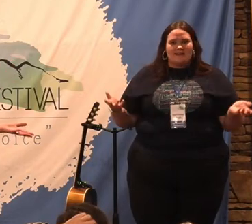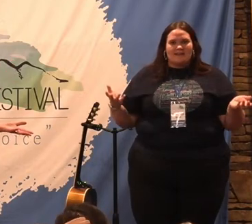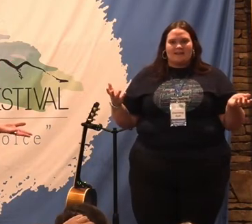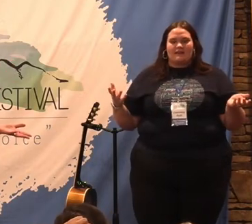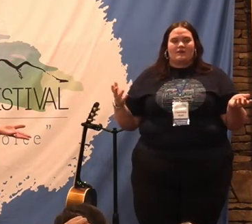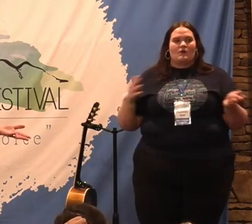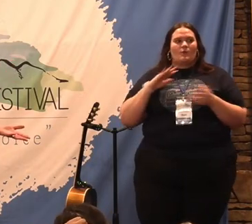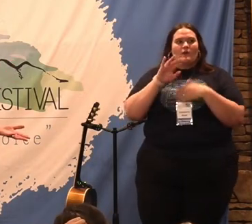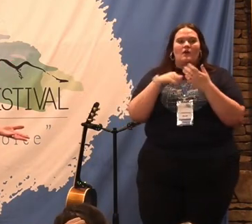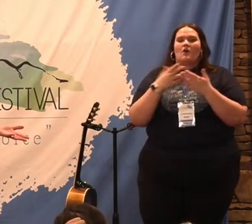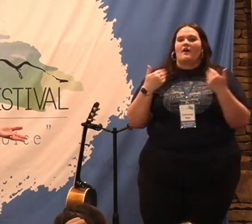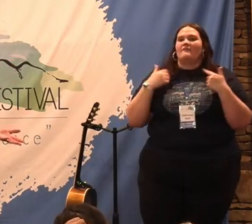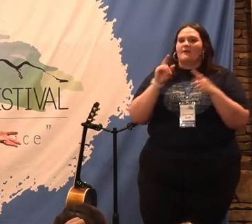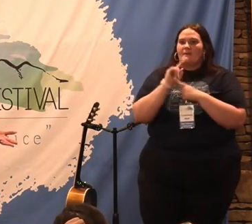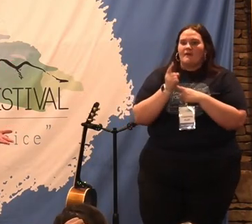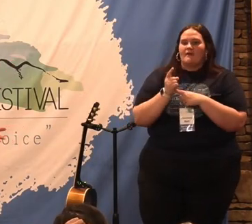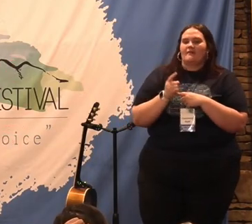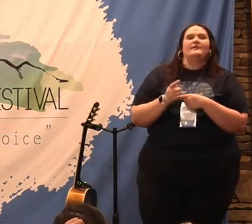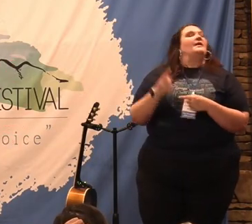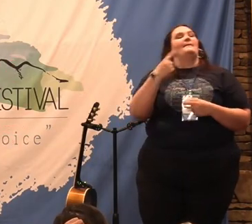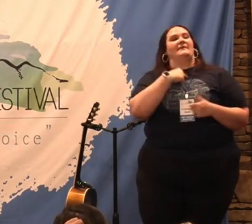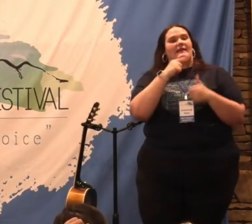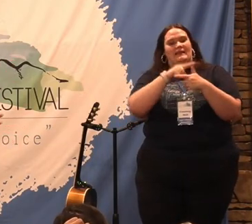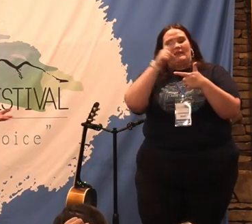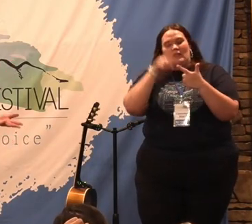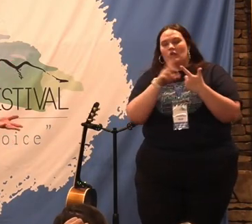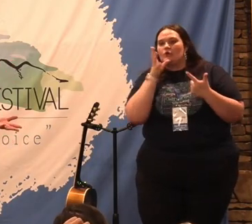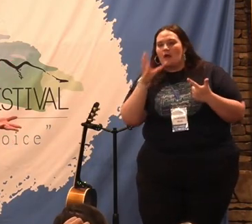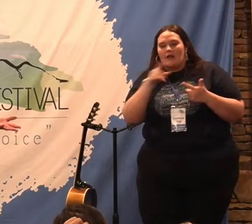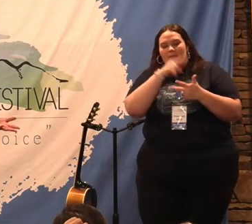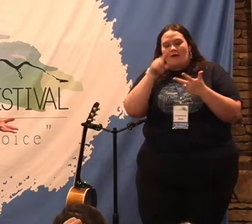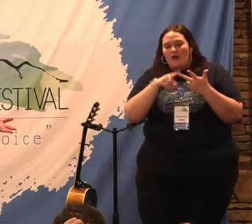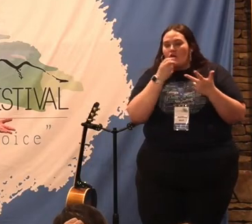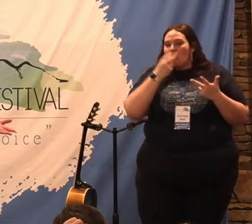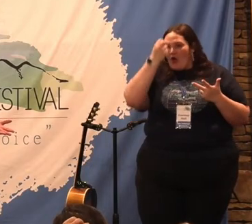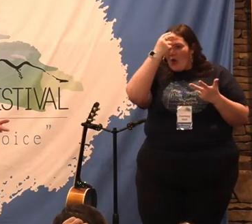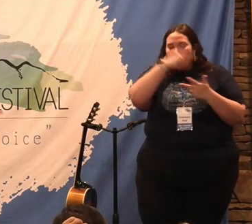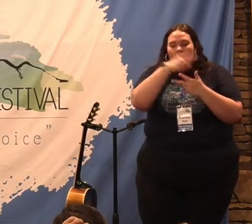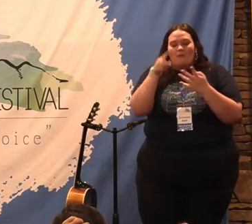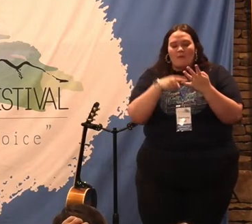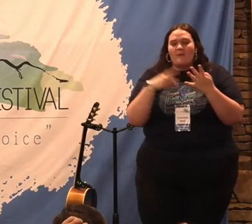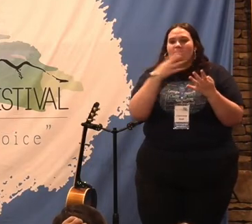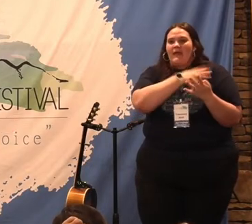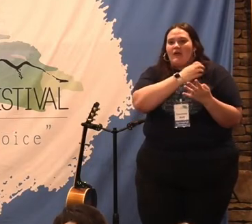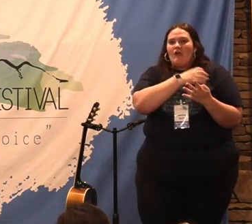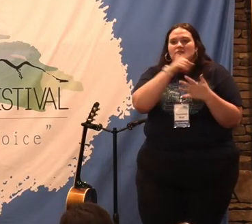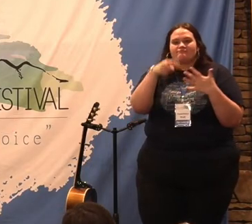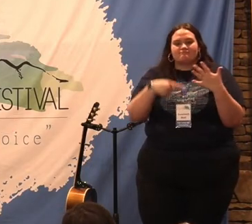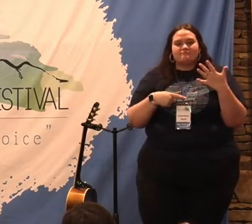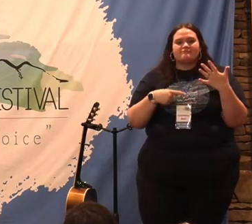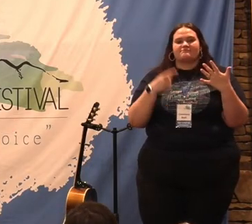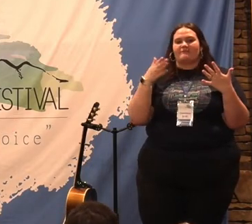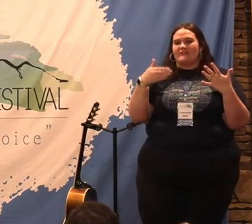And we all have a moment. Me, Grandma, the goat, the bear, the fish.